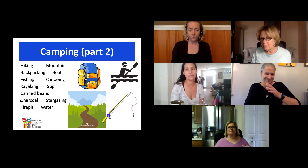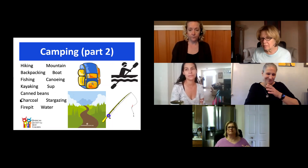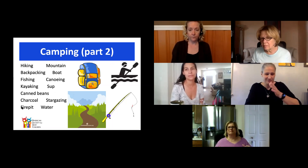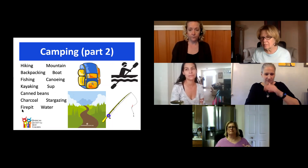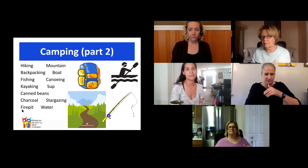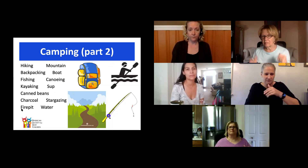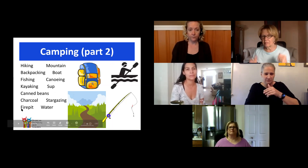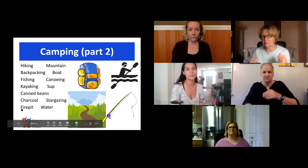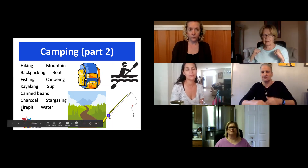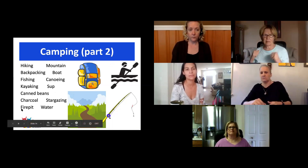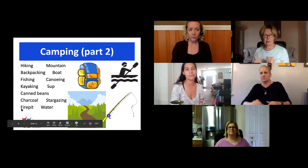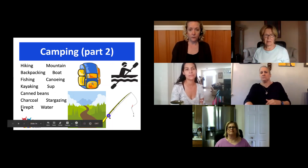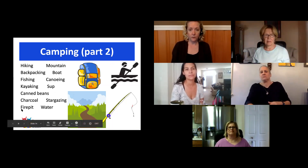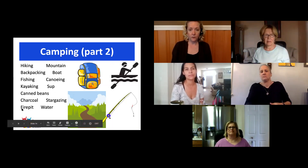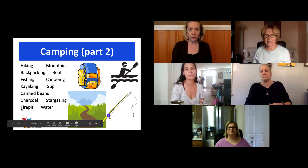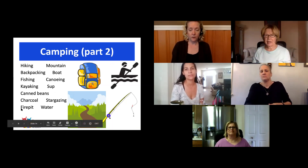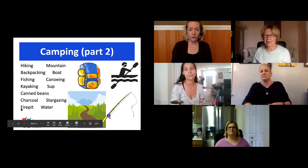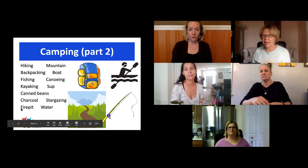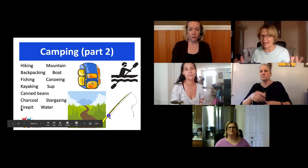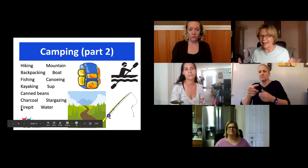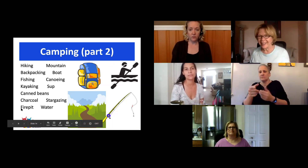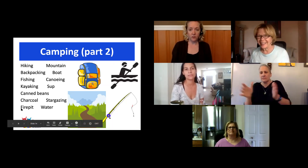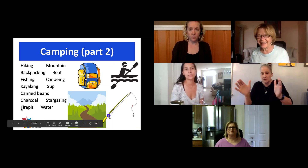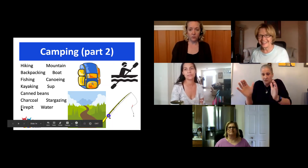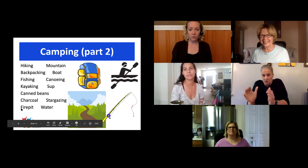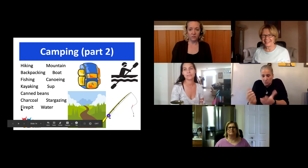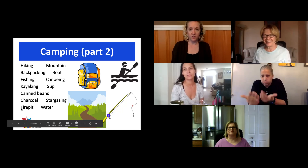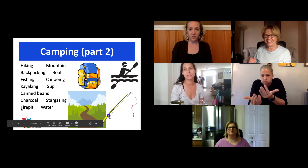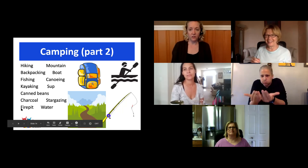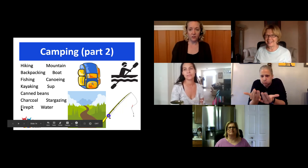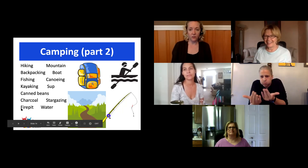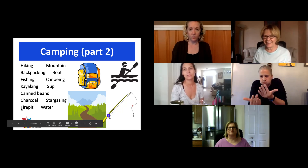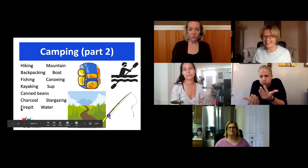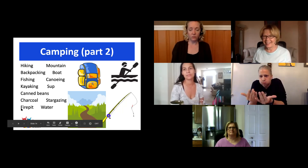Okay, we've done that one. We've kind of done that one.